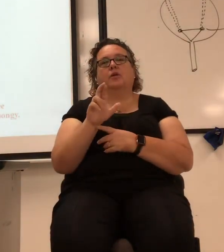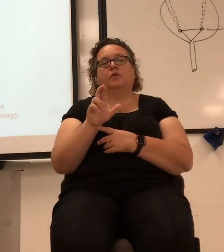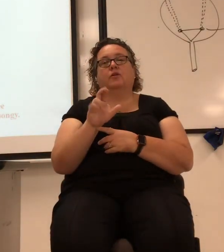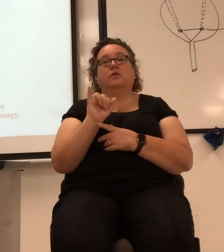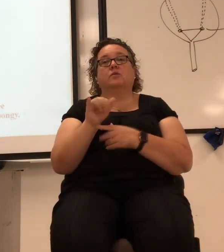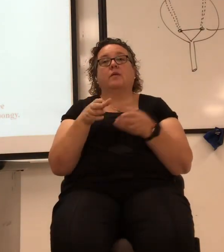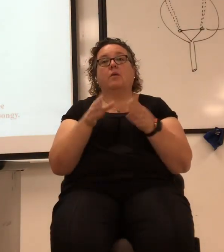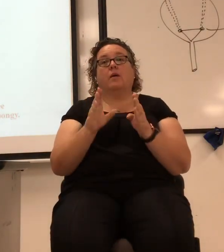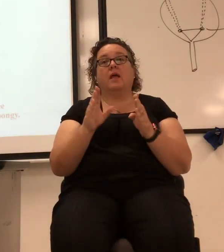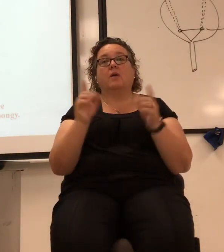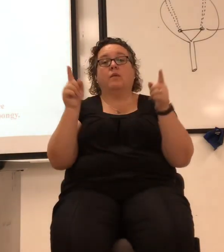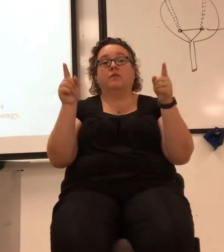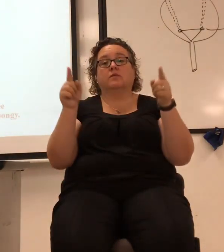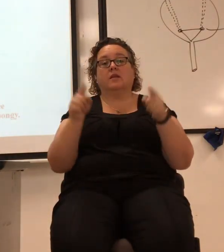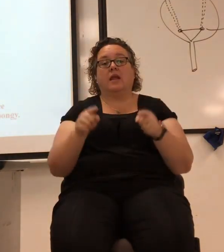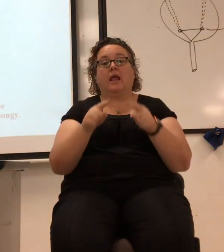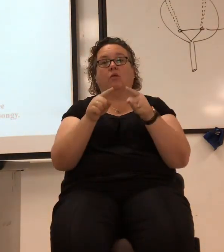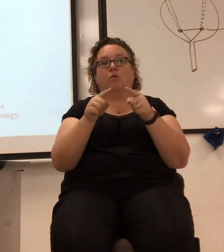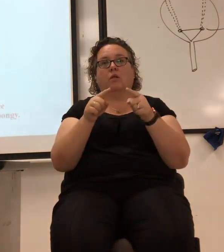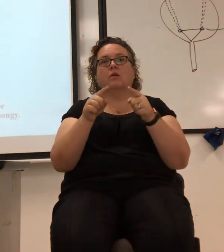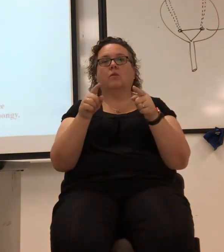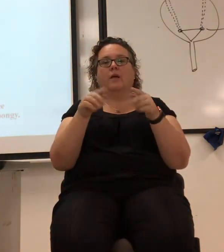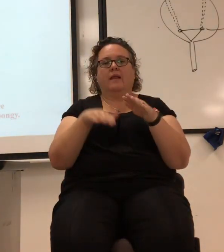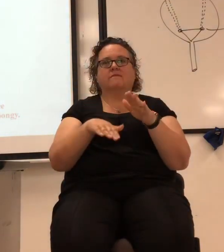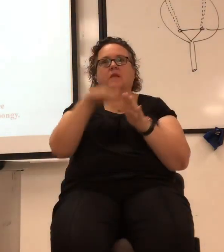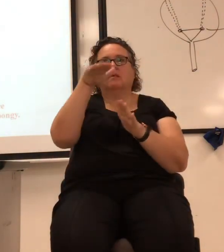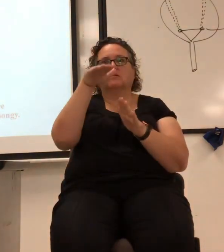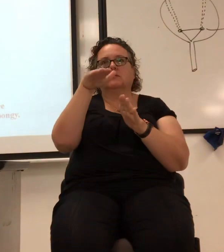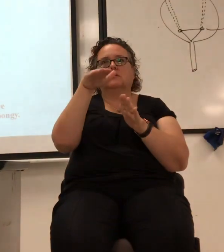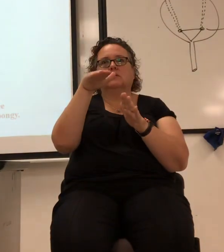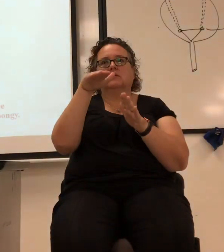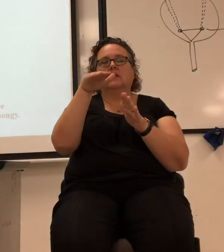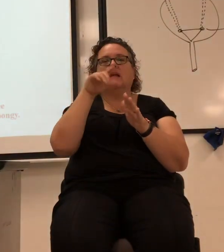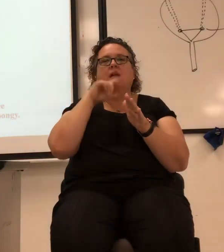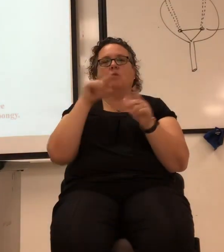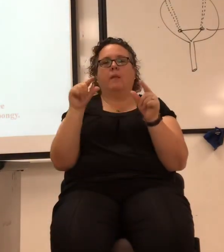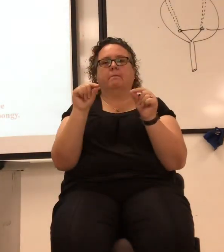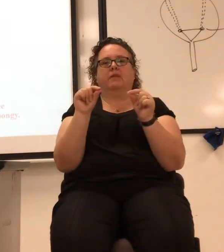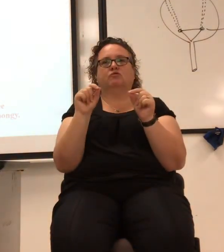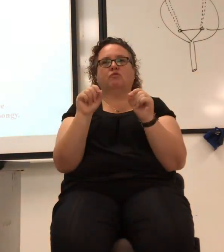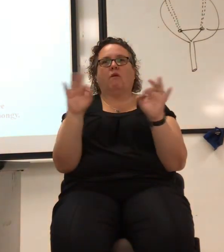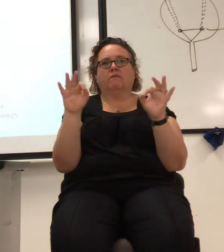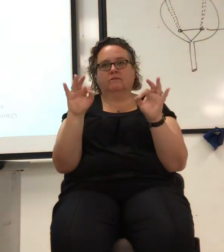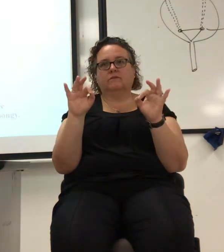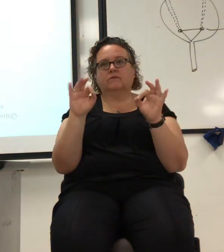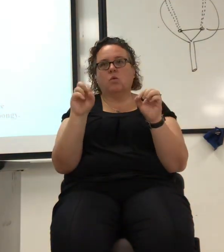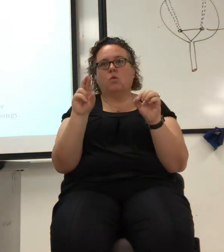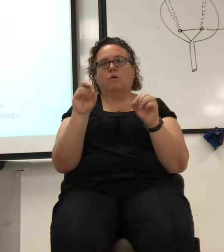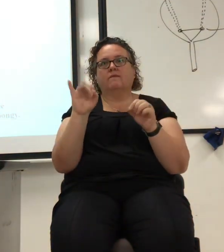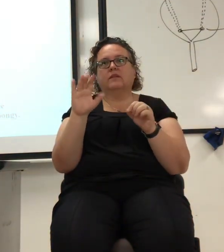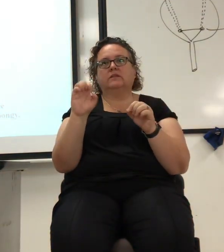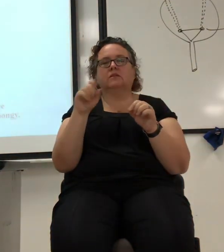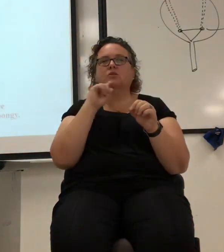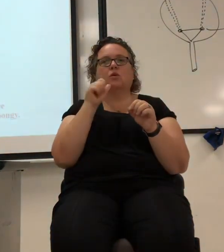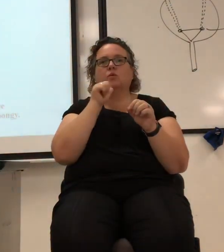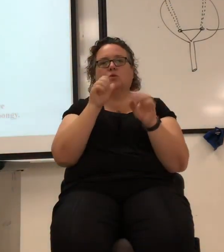That way, when there's an angle, when the bladder fills, it'll pinch off the orifice so you don't